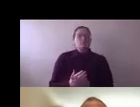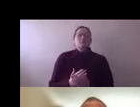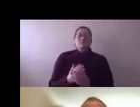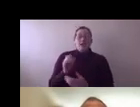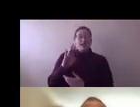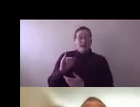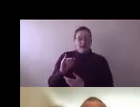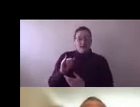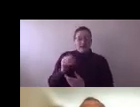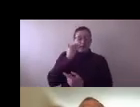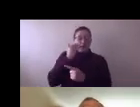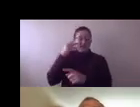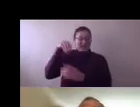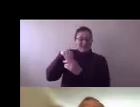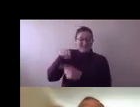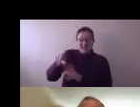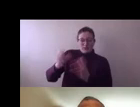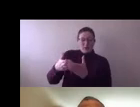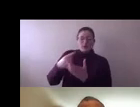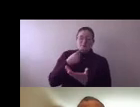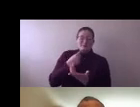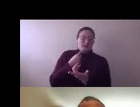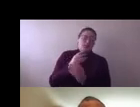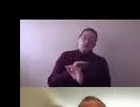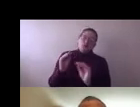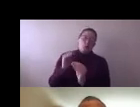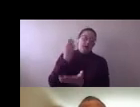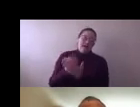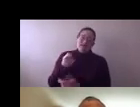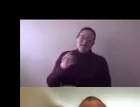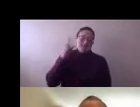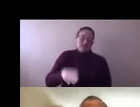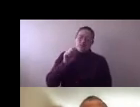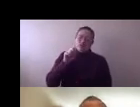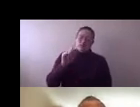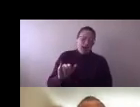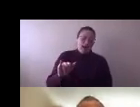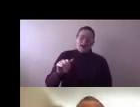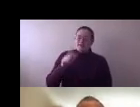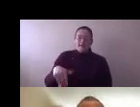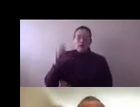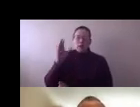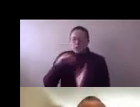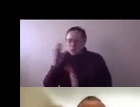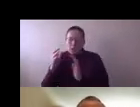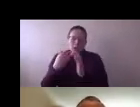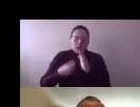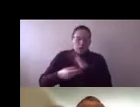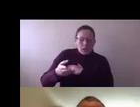acknowledged internally that there was no evidence that he ever served as a spy or a foreign agent.